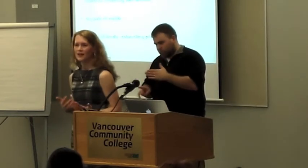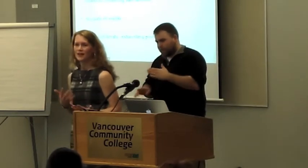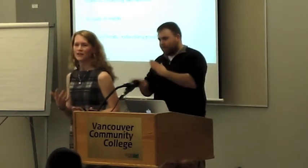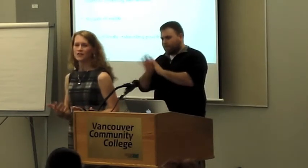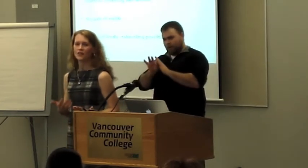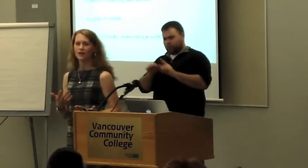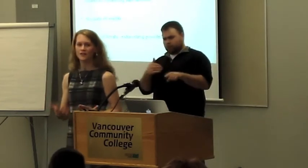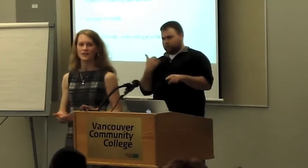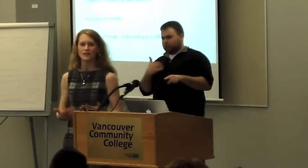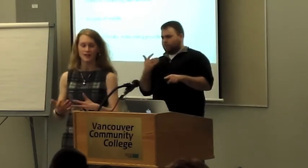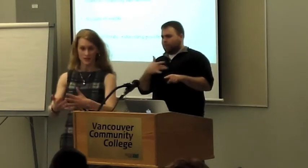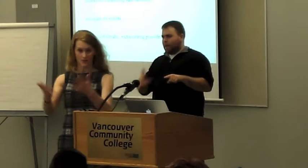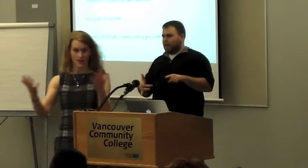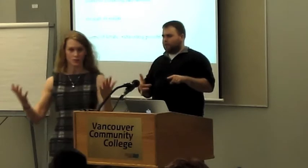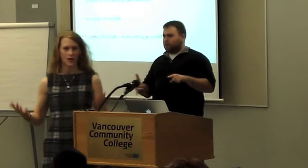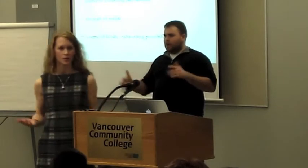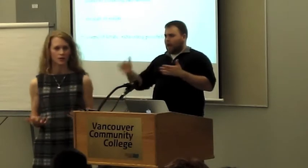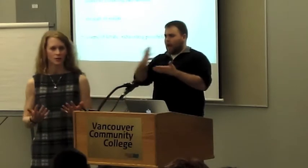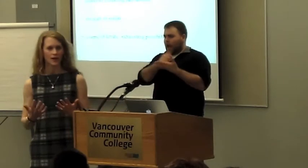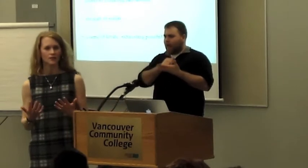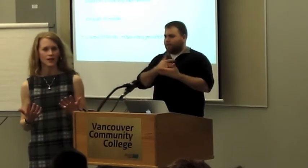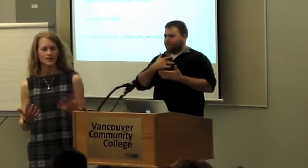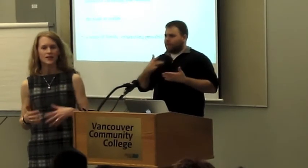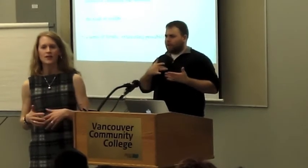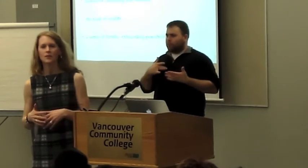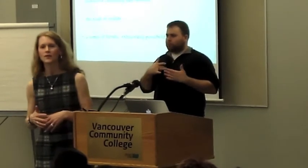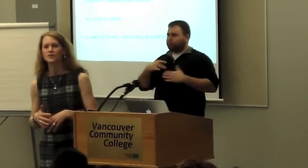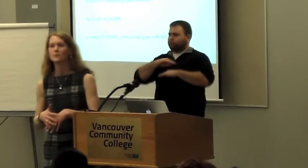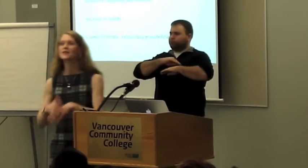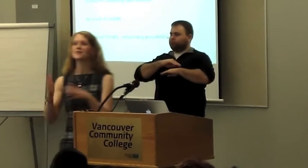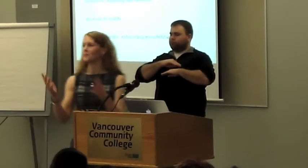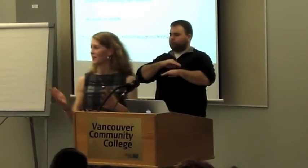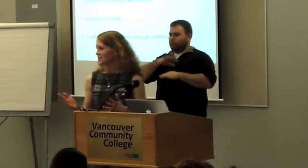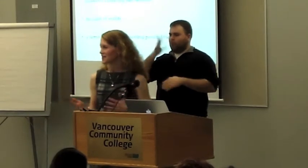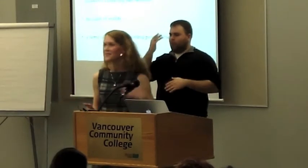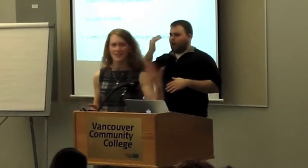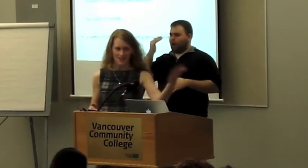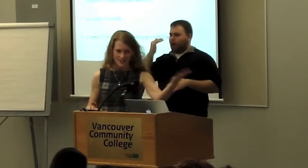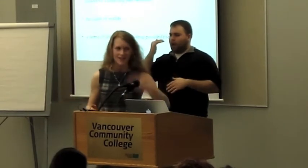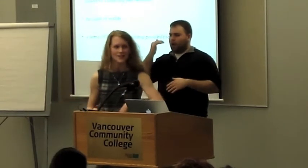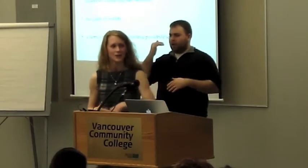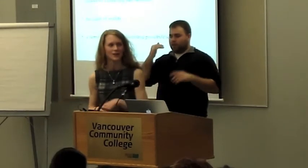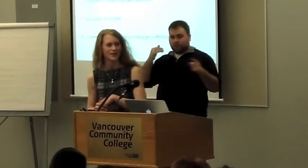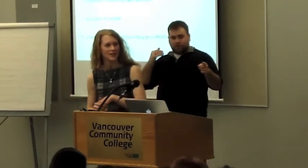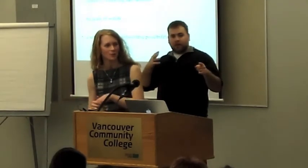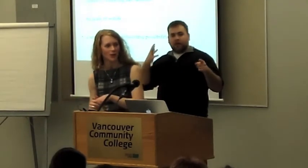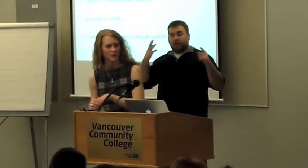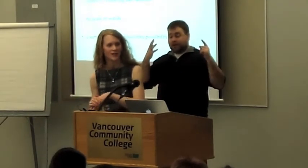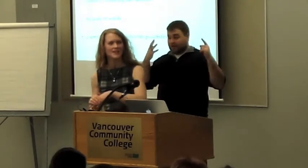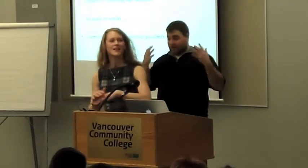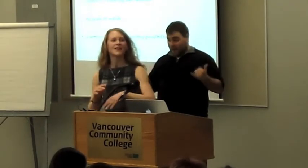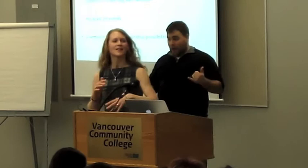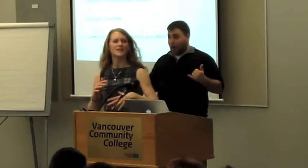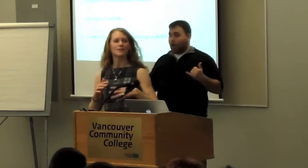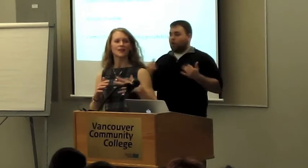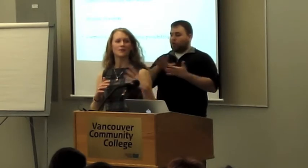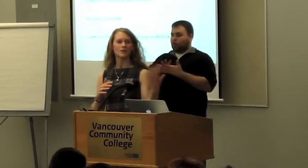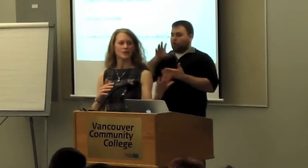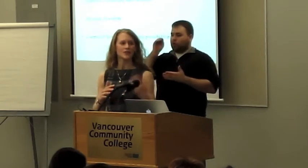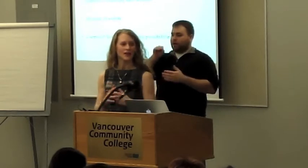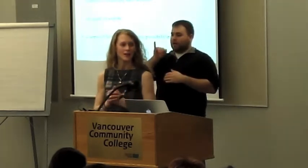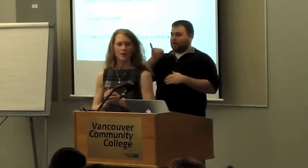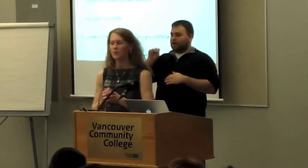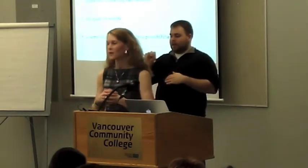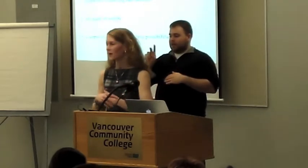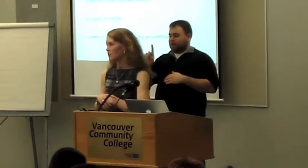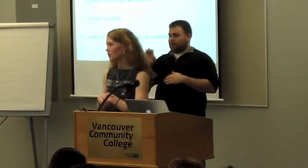and something that gives us confidence in this vast wide world around us. Well, there's been something since, and I'd say it's the Learning in Depth project, something that